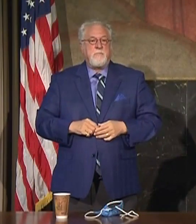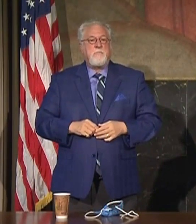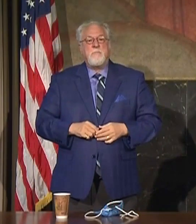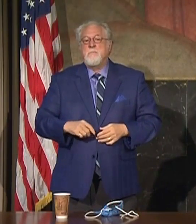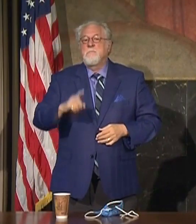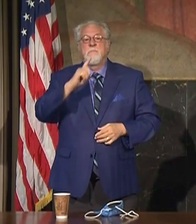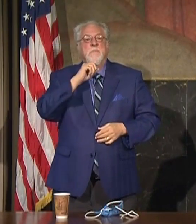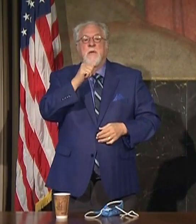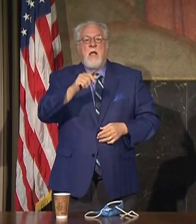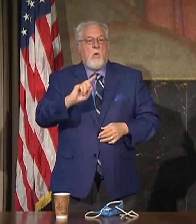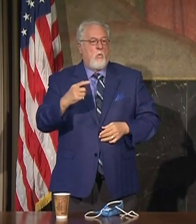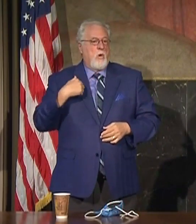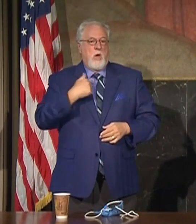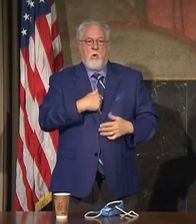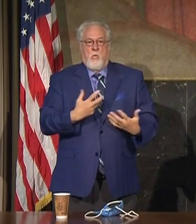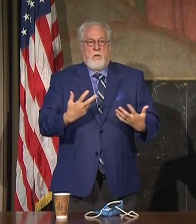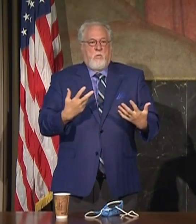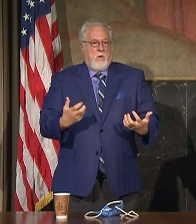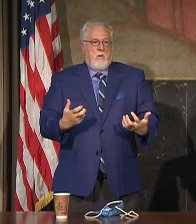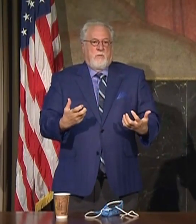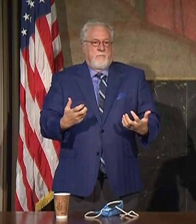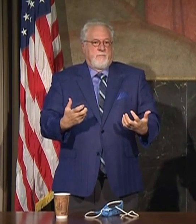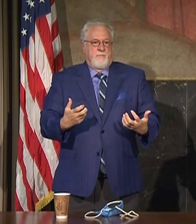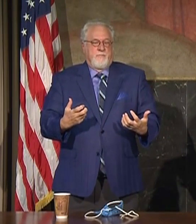We're certainly not where we want to be in Louisiana.